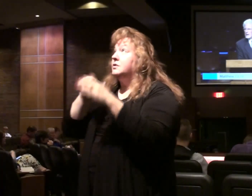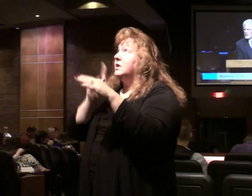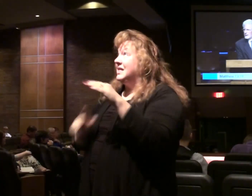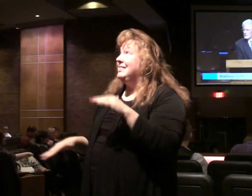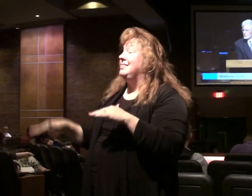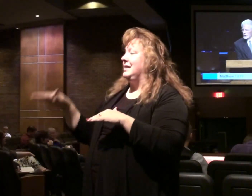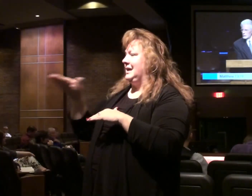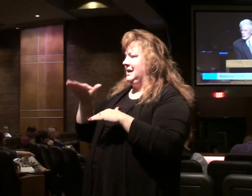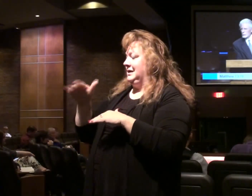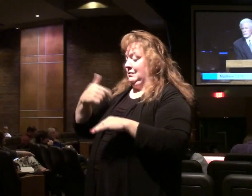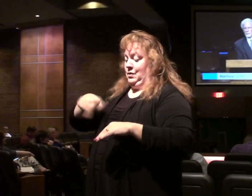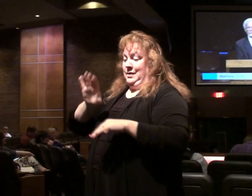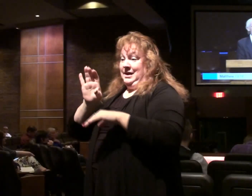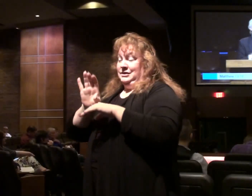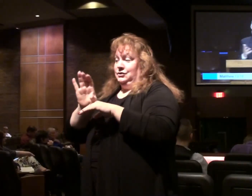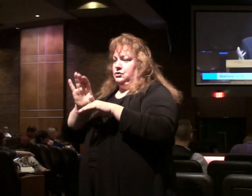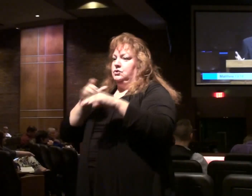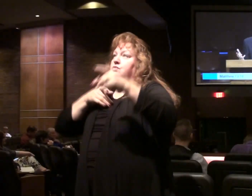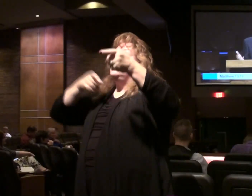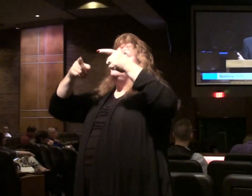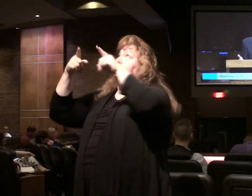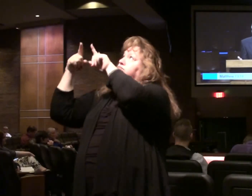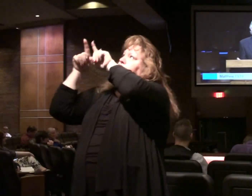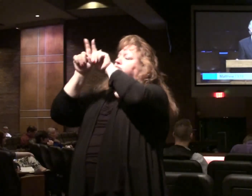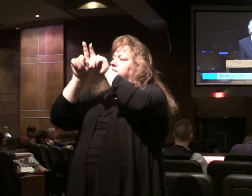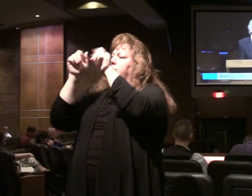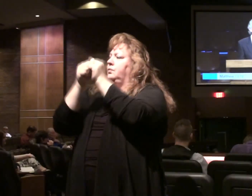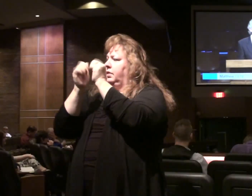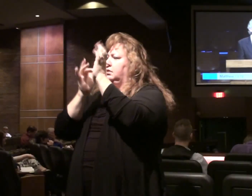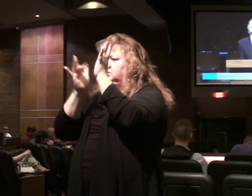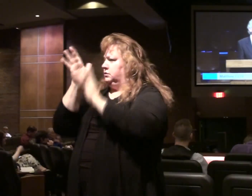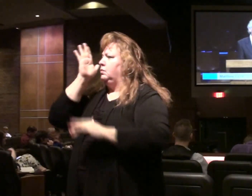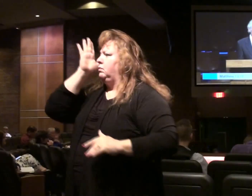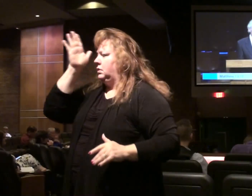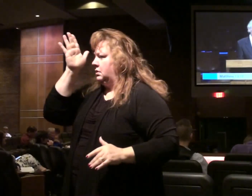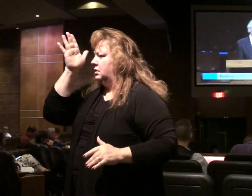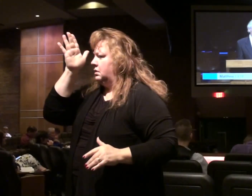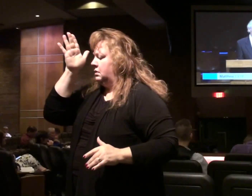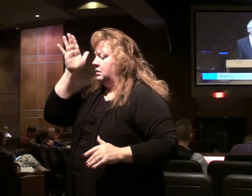We, the church, will rule and reign with Christ in the kingdom.